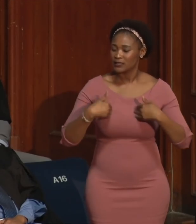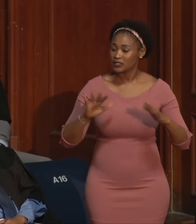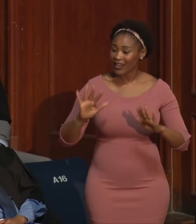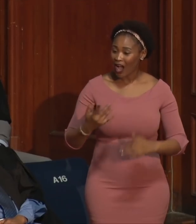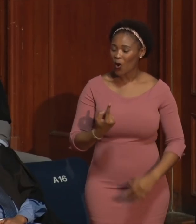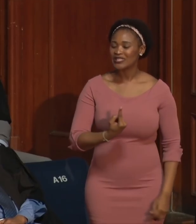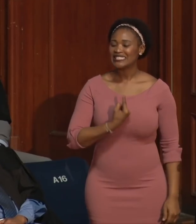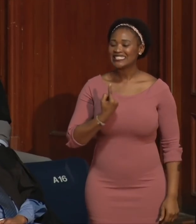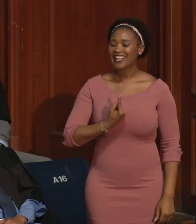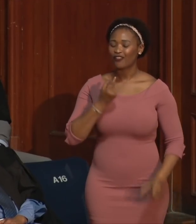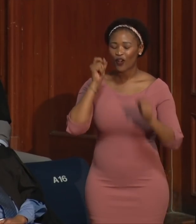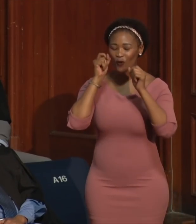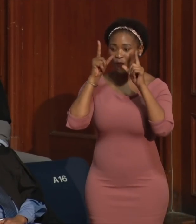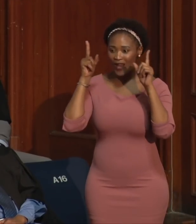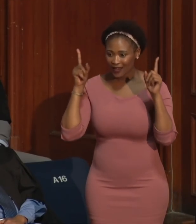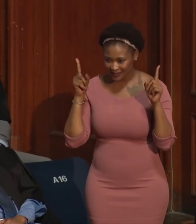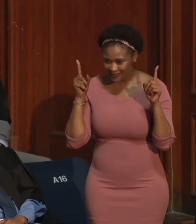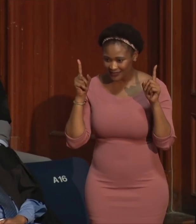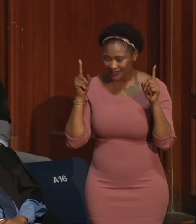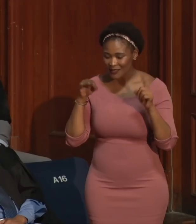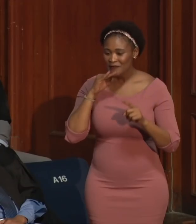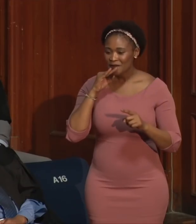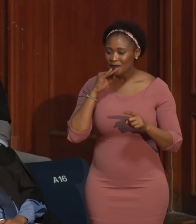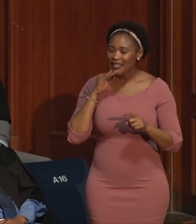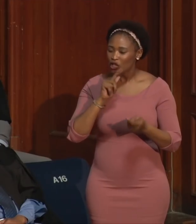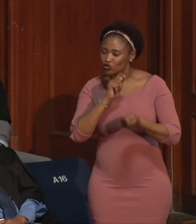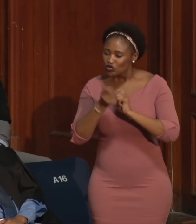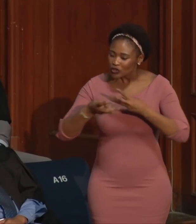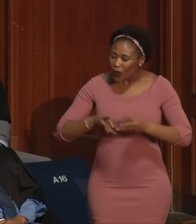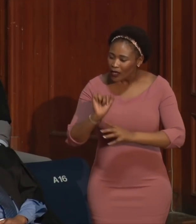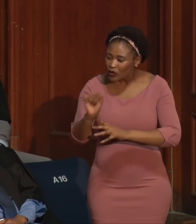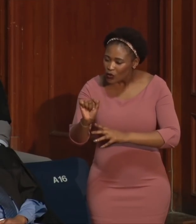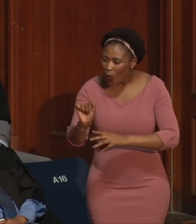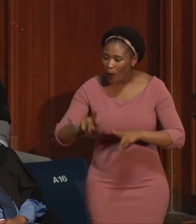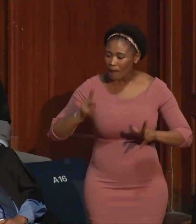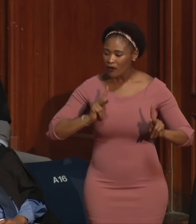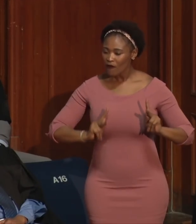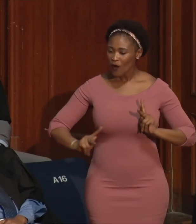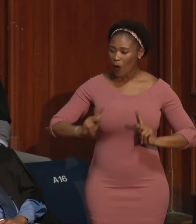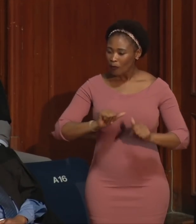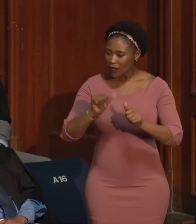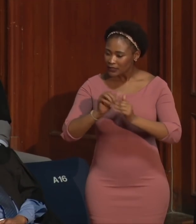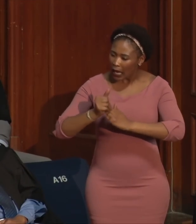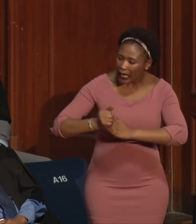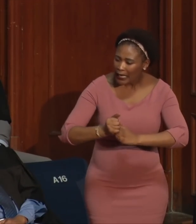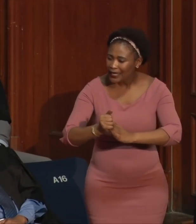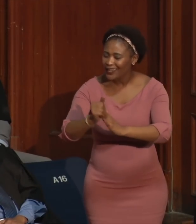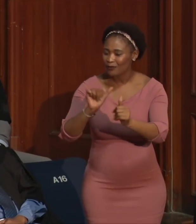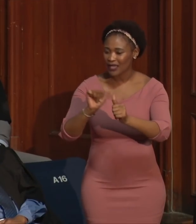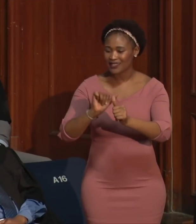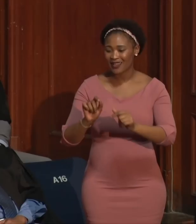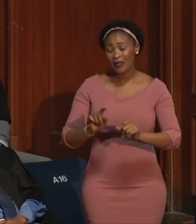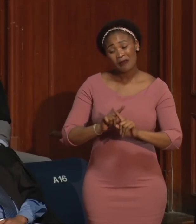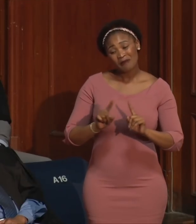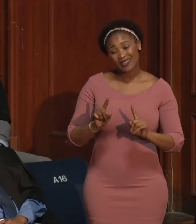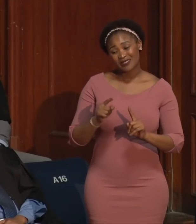greater self-awareness. It determines your ability to perform better, to lead more effectively. Unfortunately, we